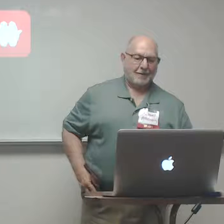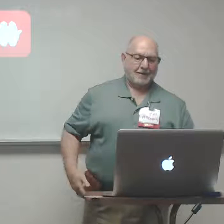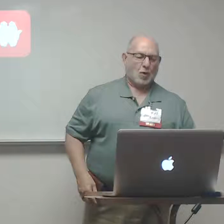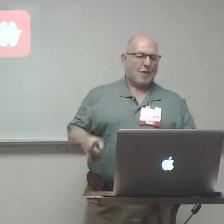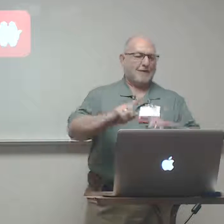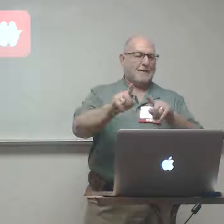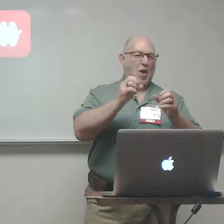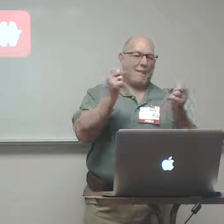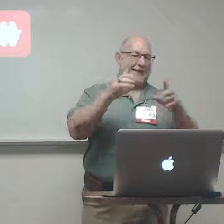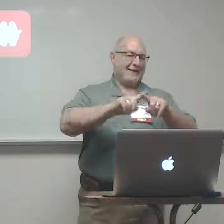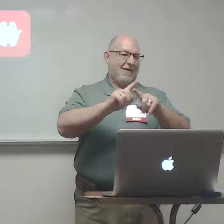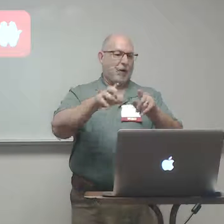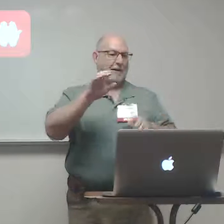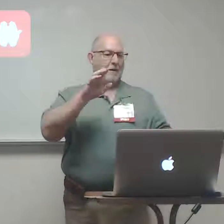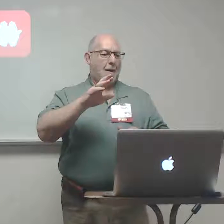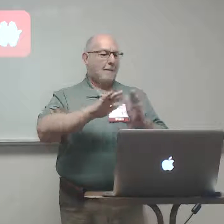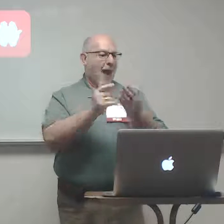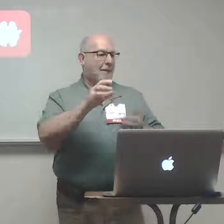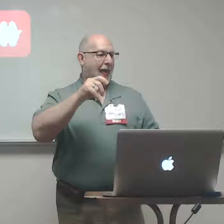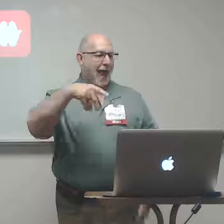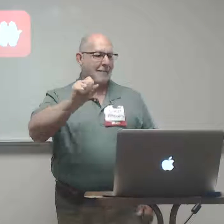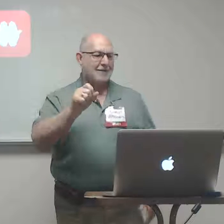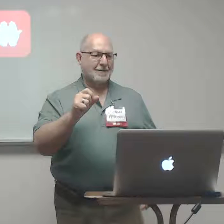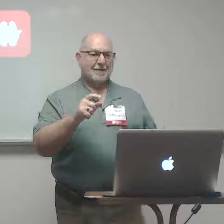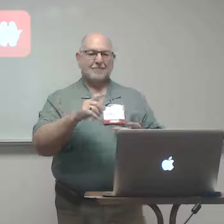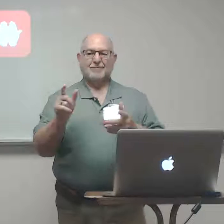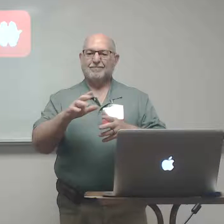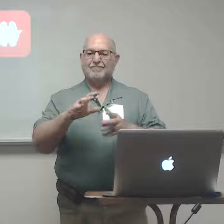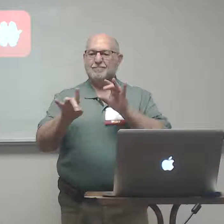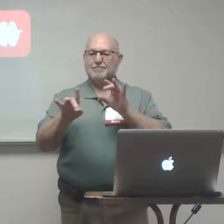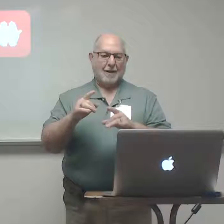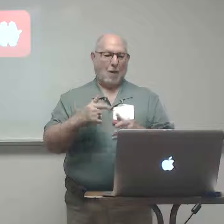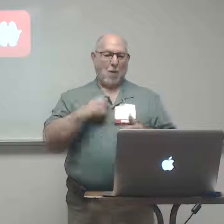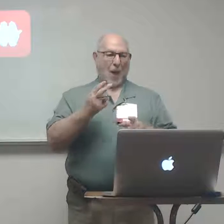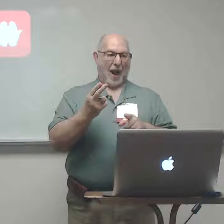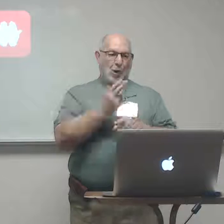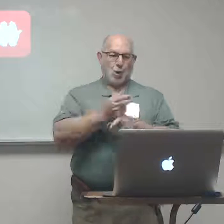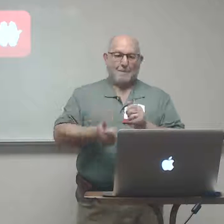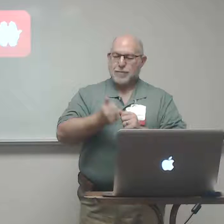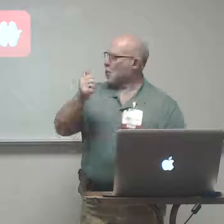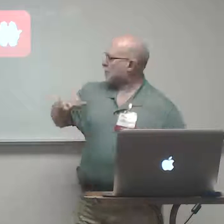So there are many different Bible apps. Well, I use those.